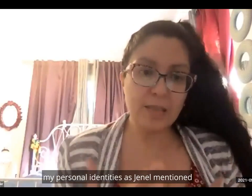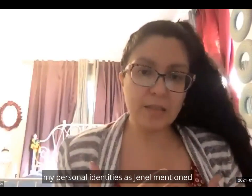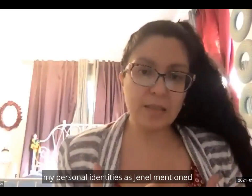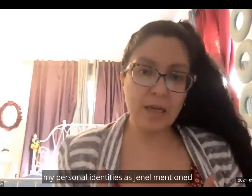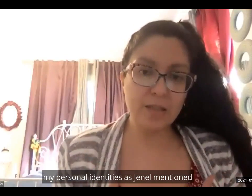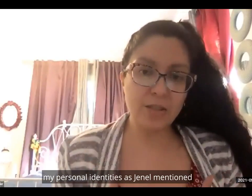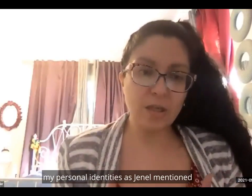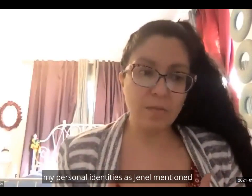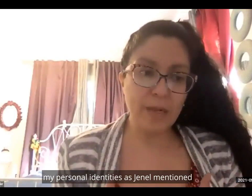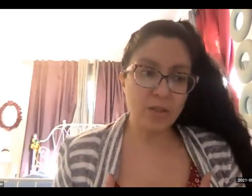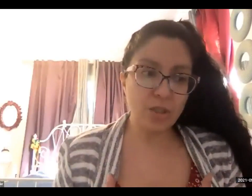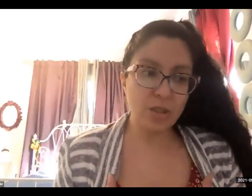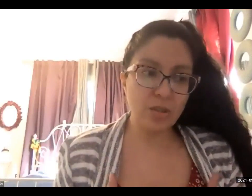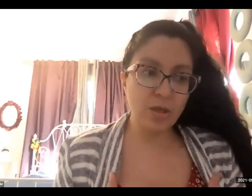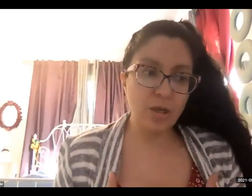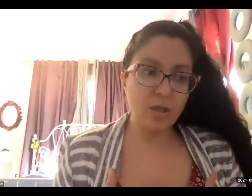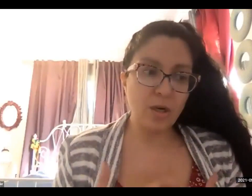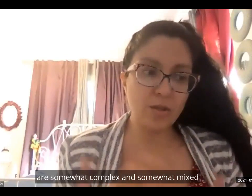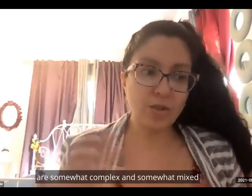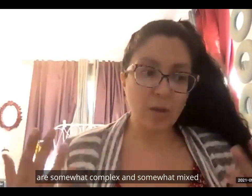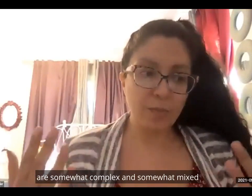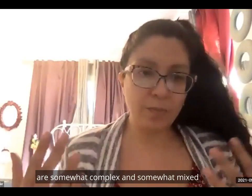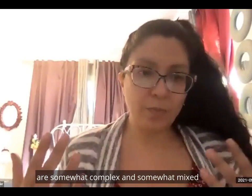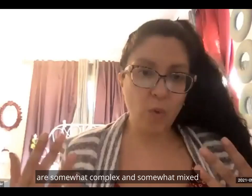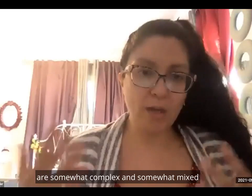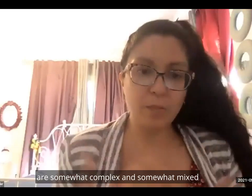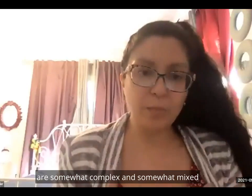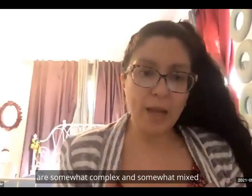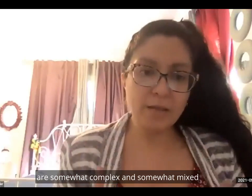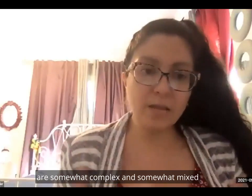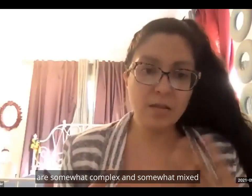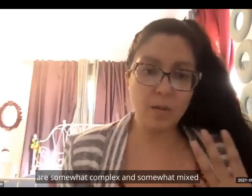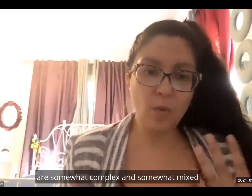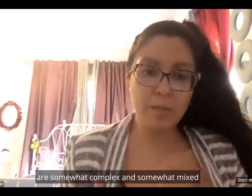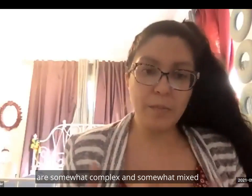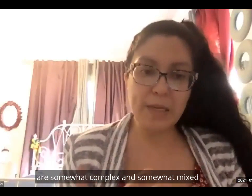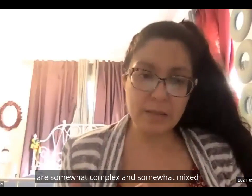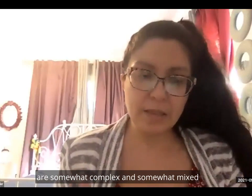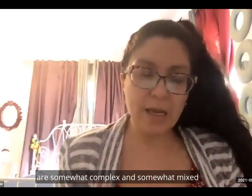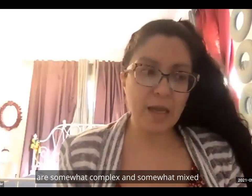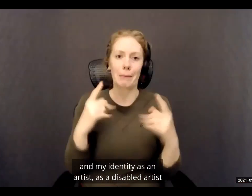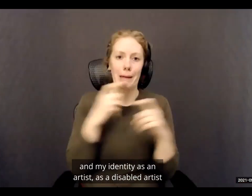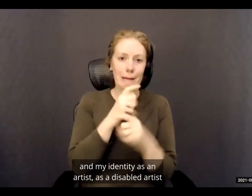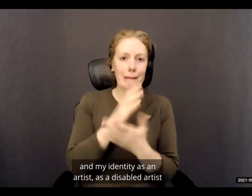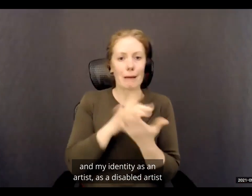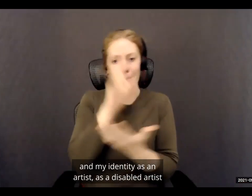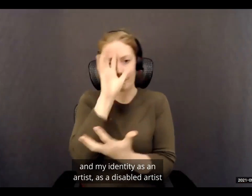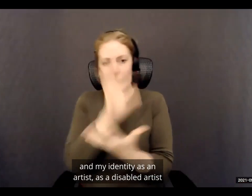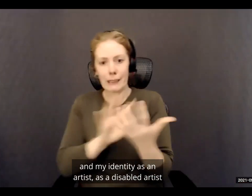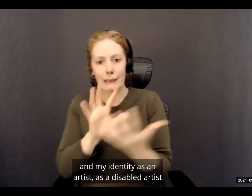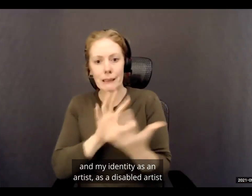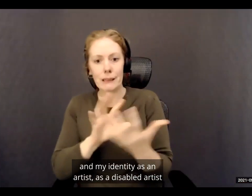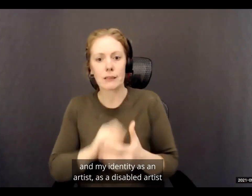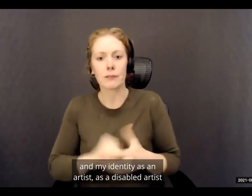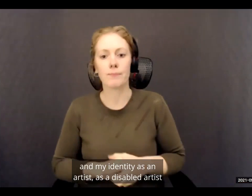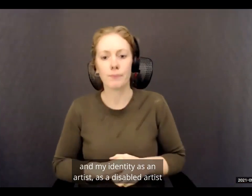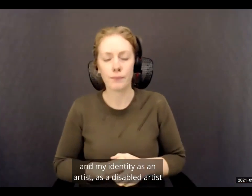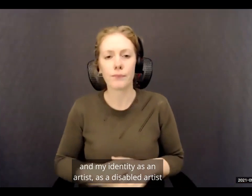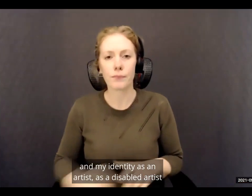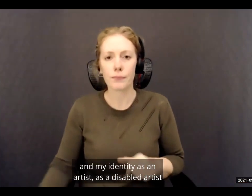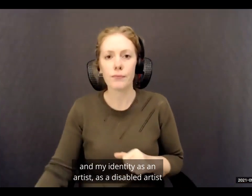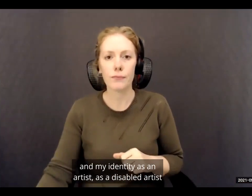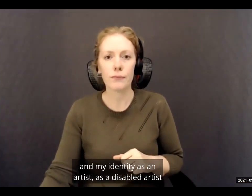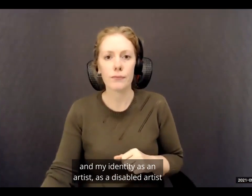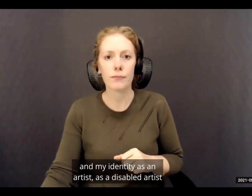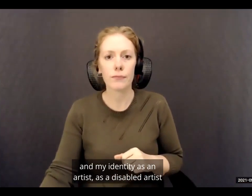identities, as Janelle mentioned, are somewhat complex and somewhat mixed. And my identity